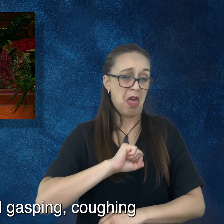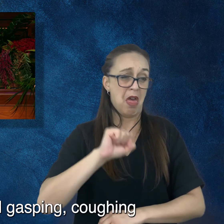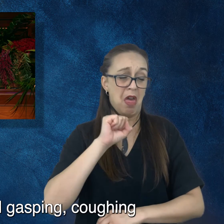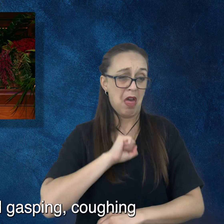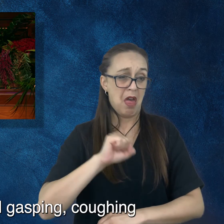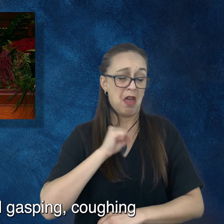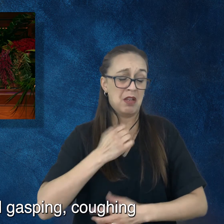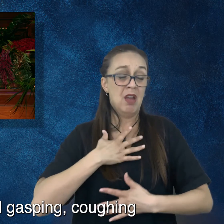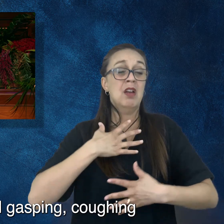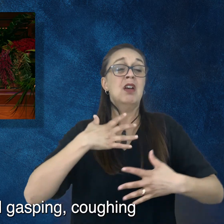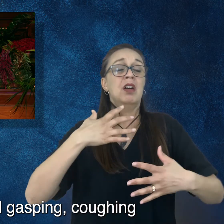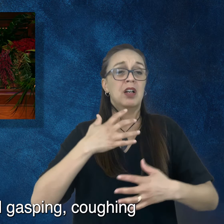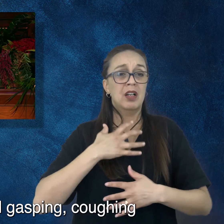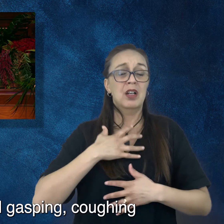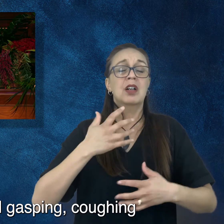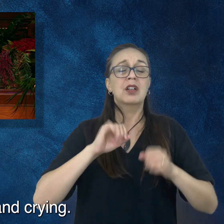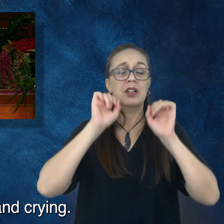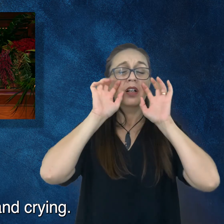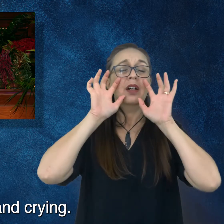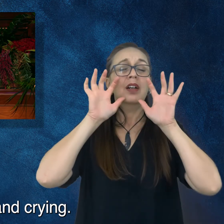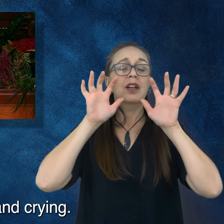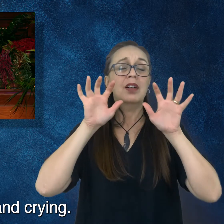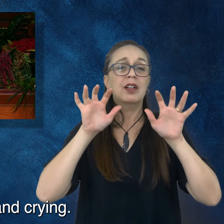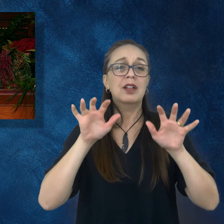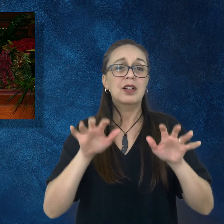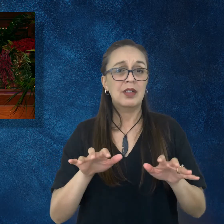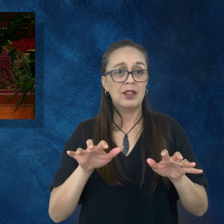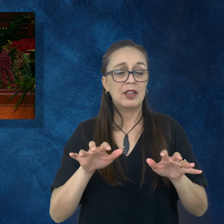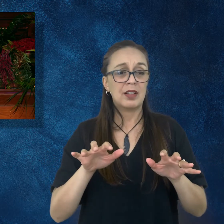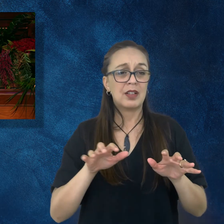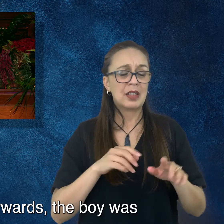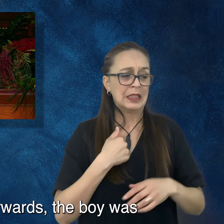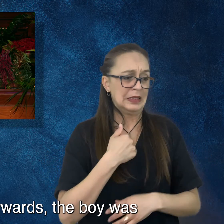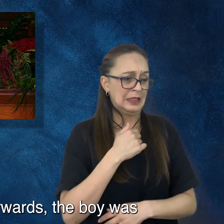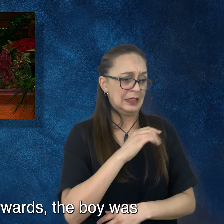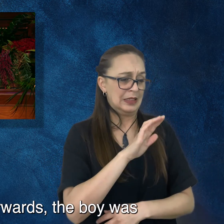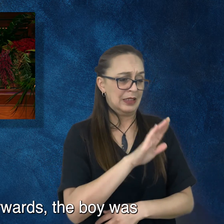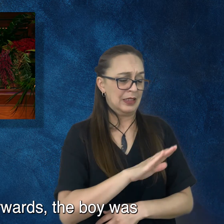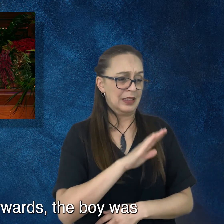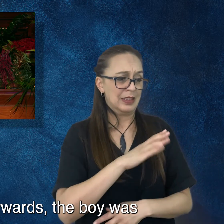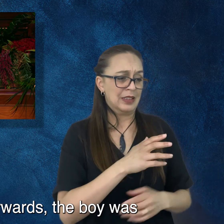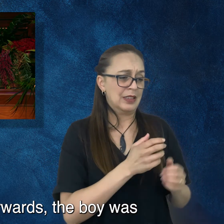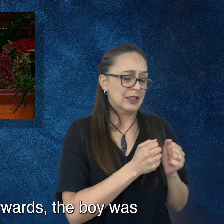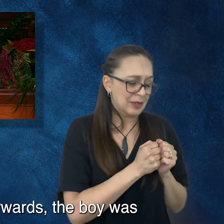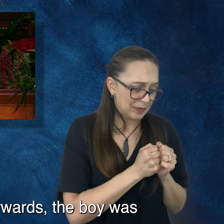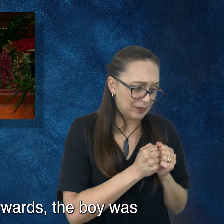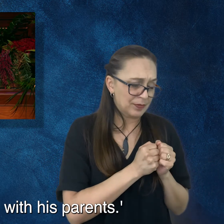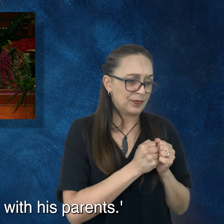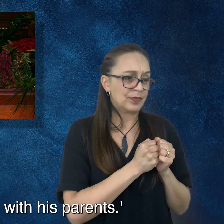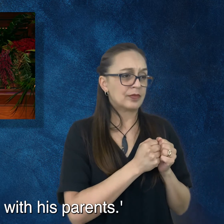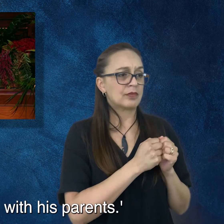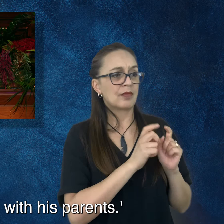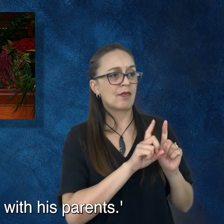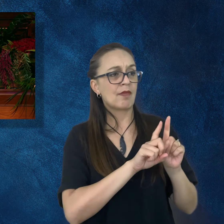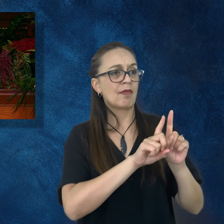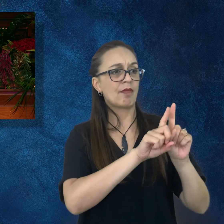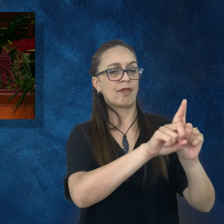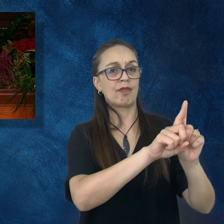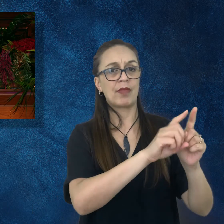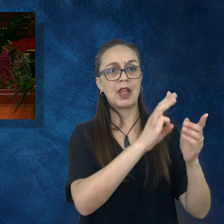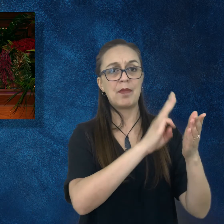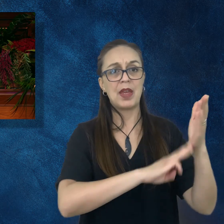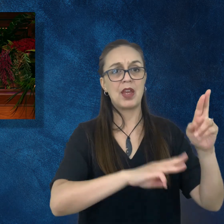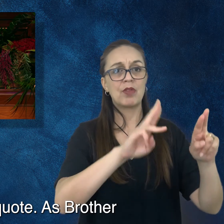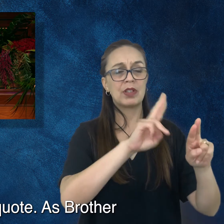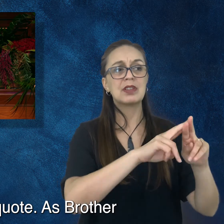He started gasping, coughing, and crying. Soon afterward, the boy was reunited with his